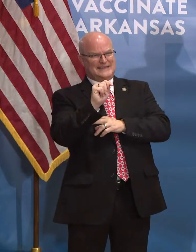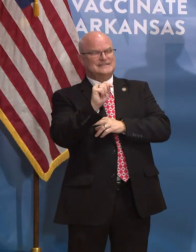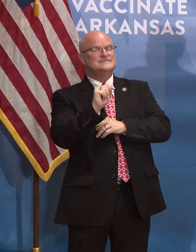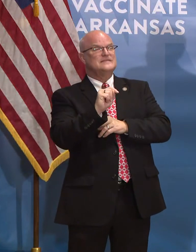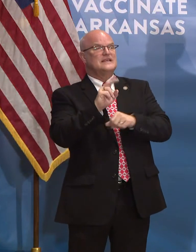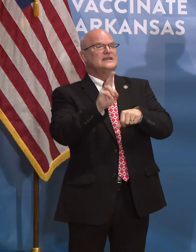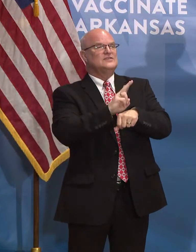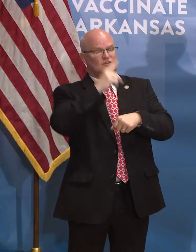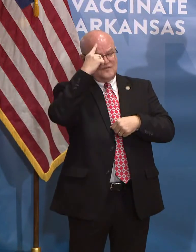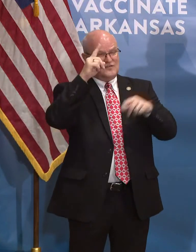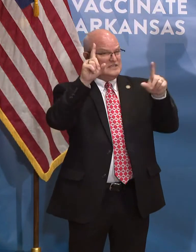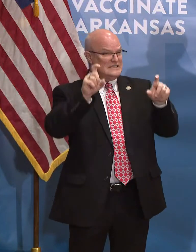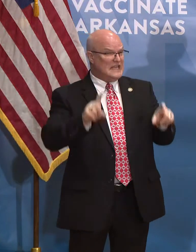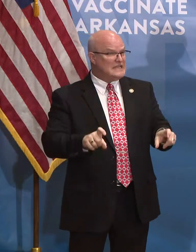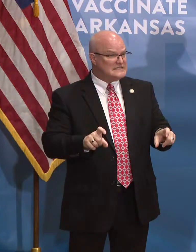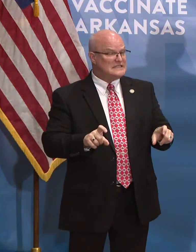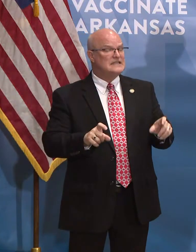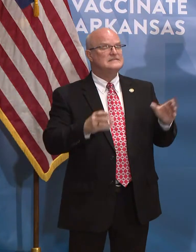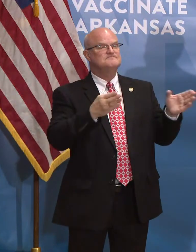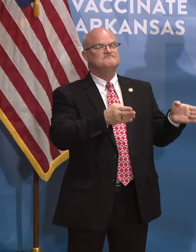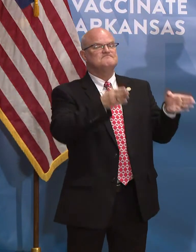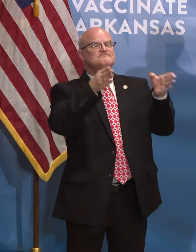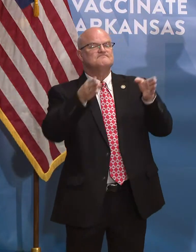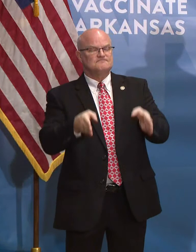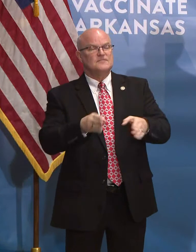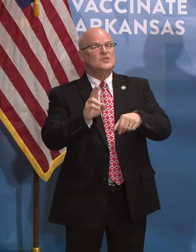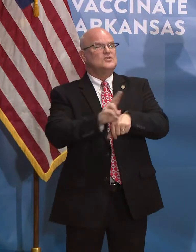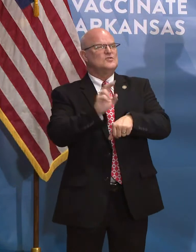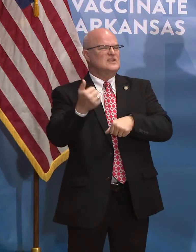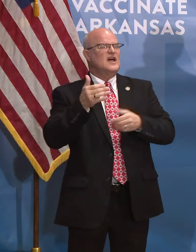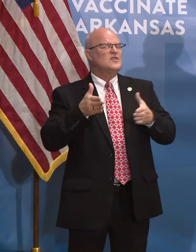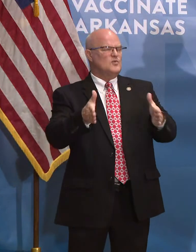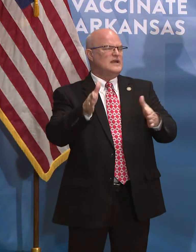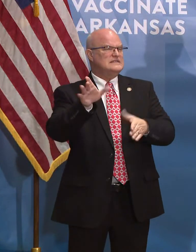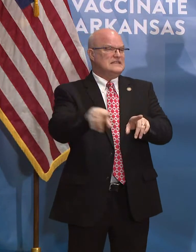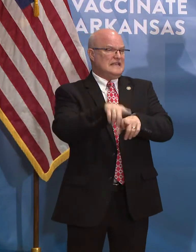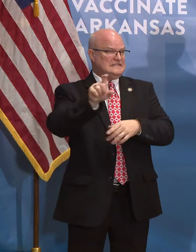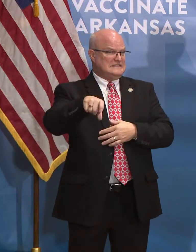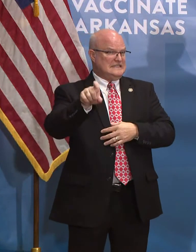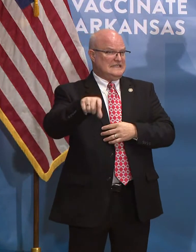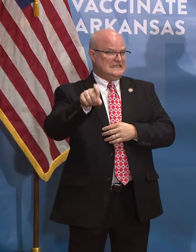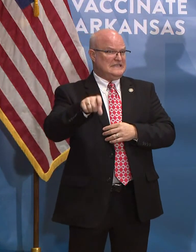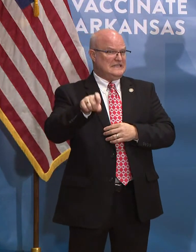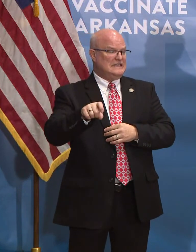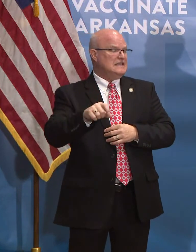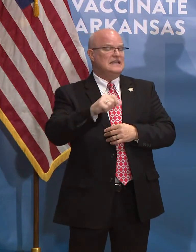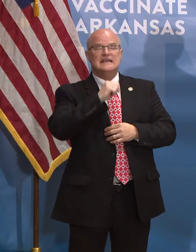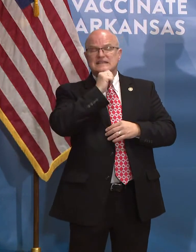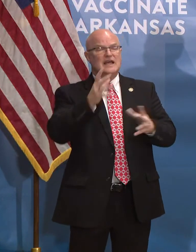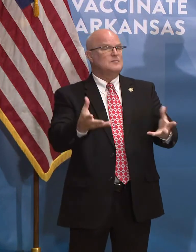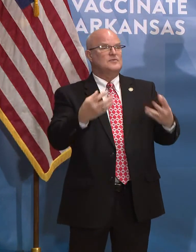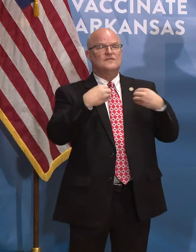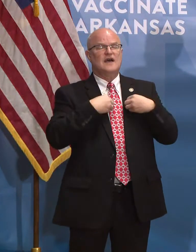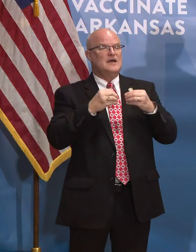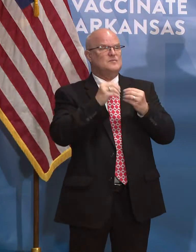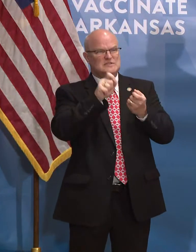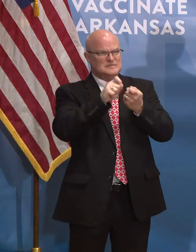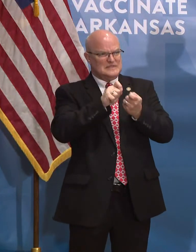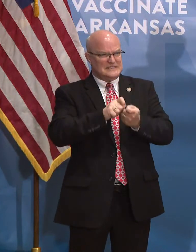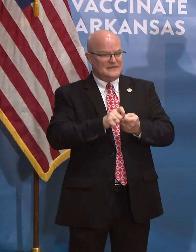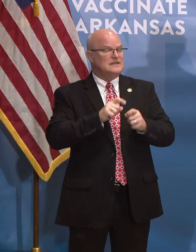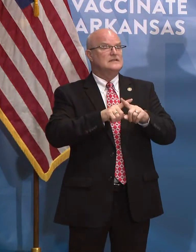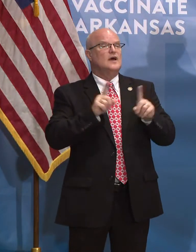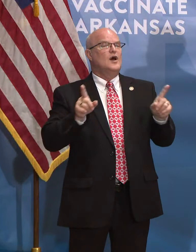has used it for testing. He will use it in other ways as needed. He did not provide any more specifics,